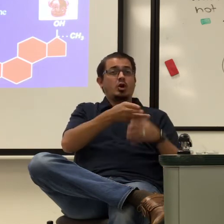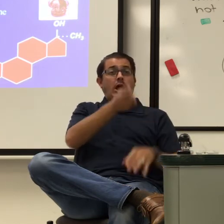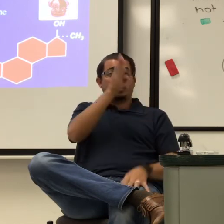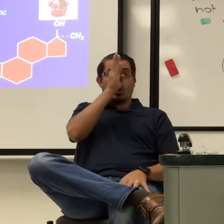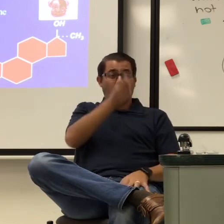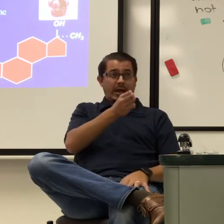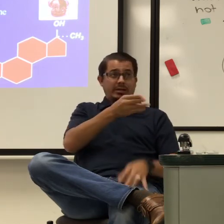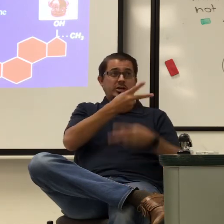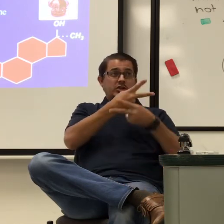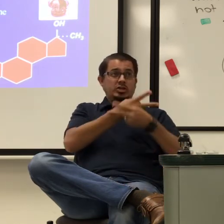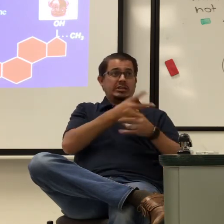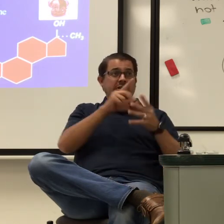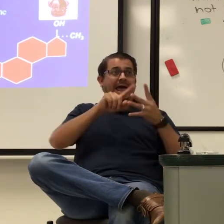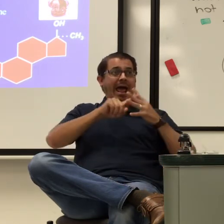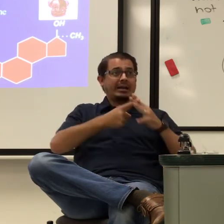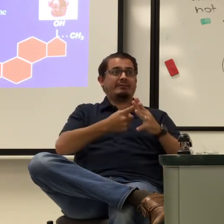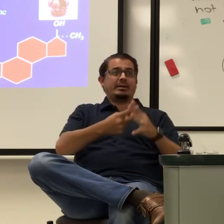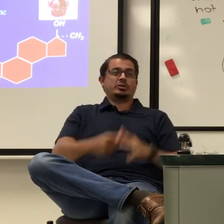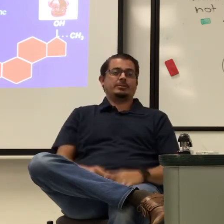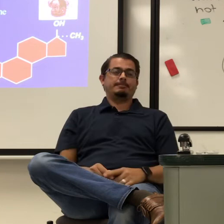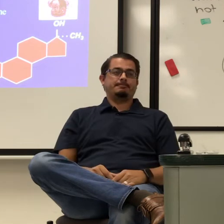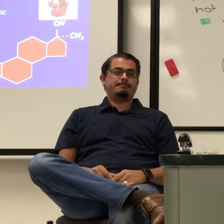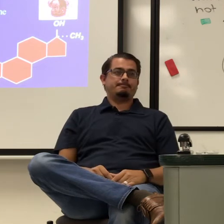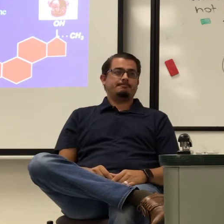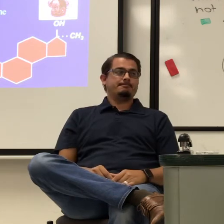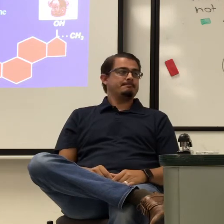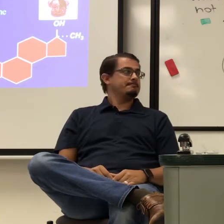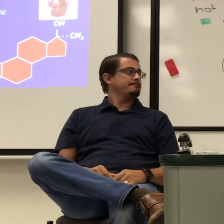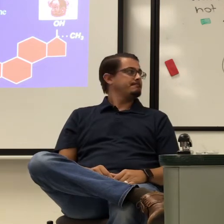gene activation.